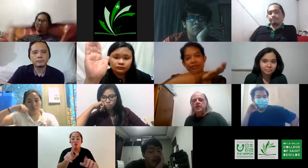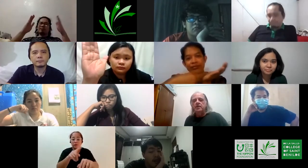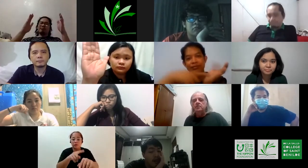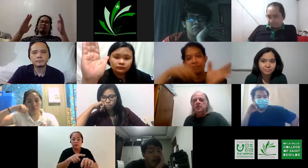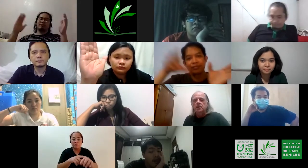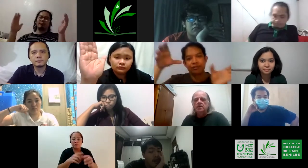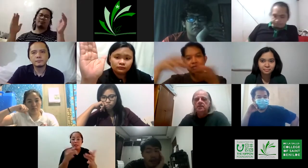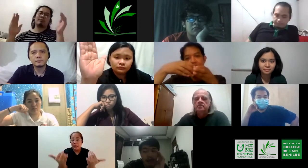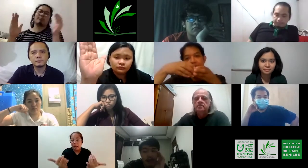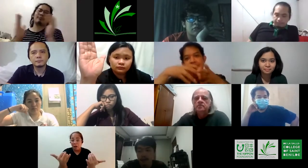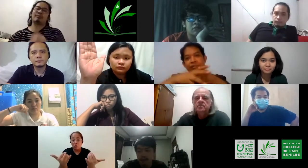now